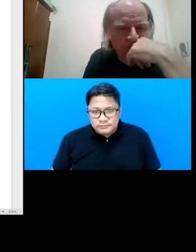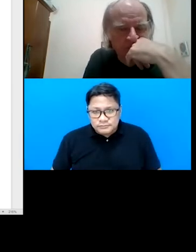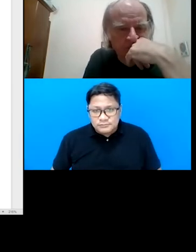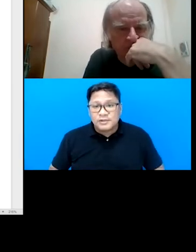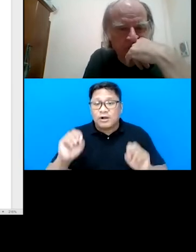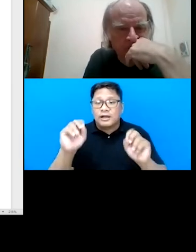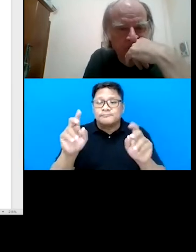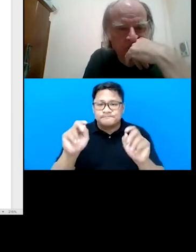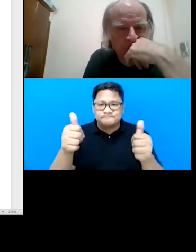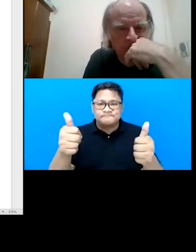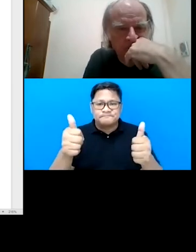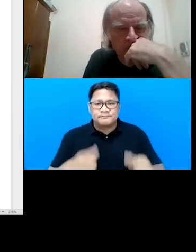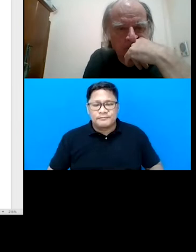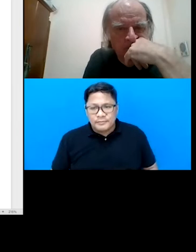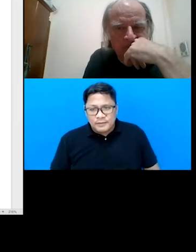yeah.